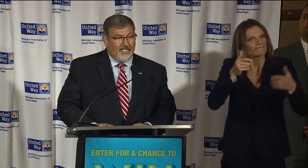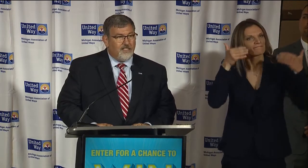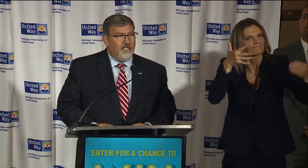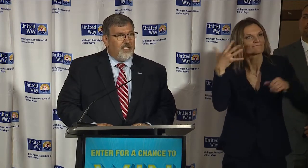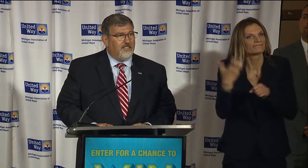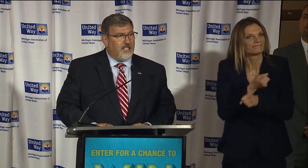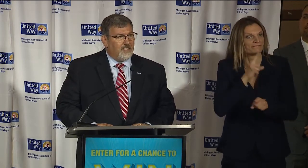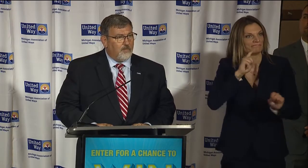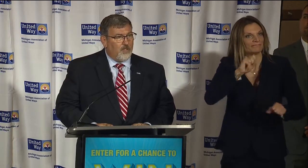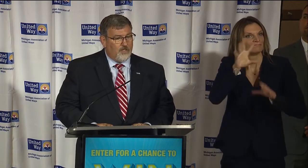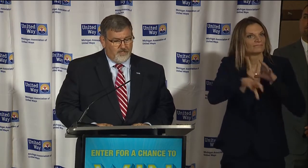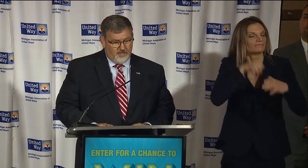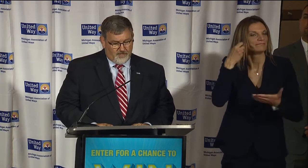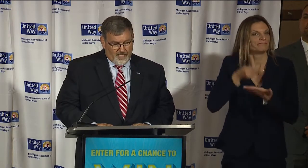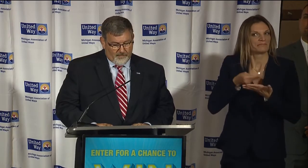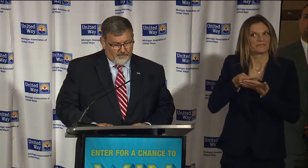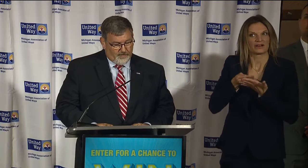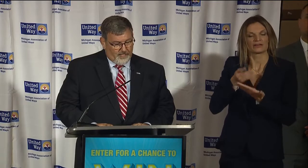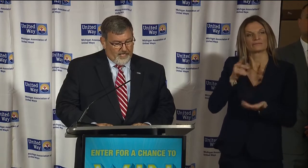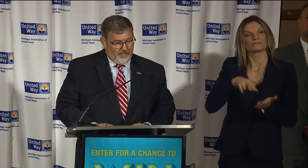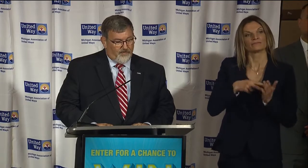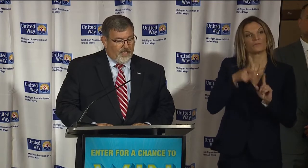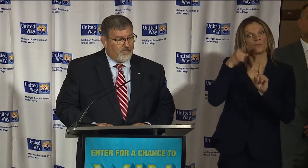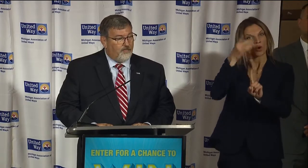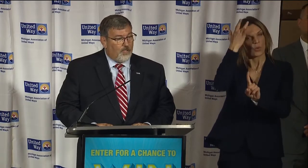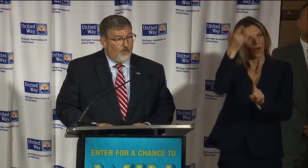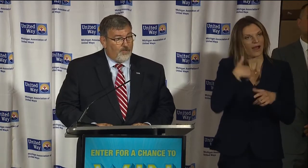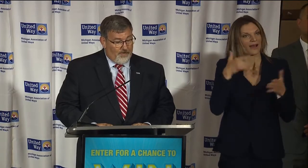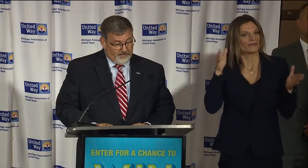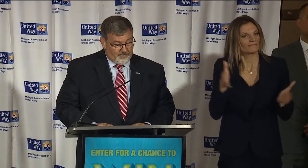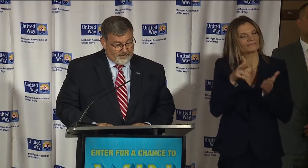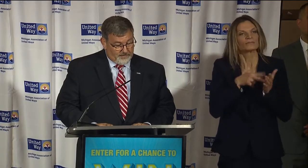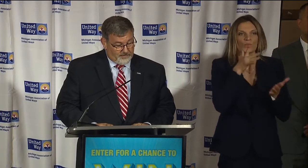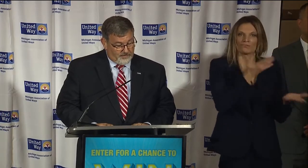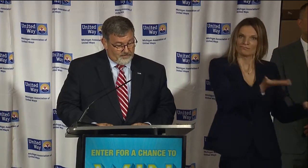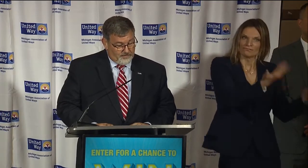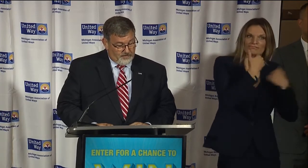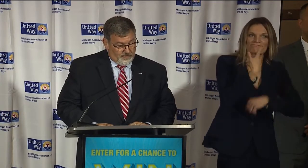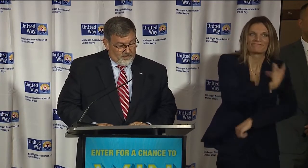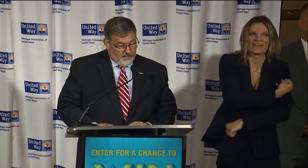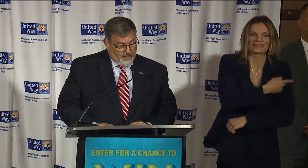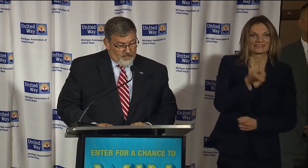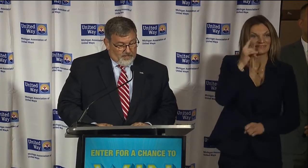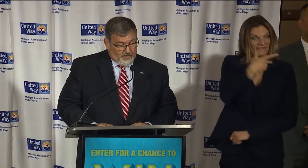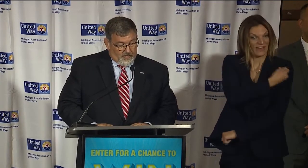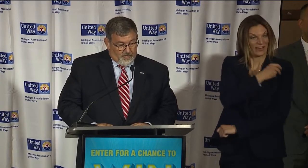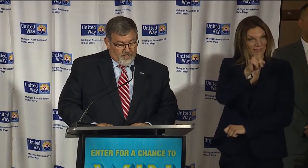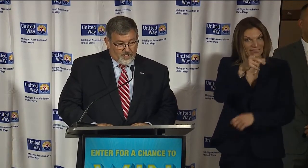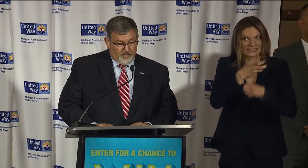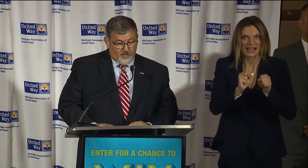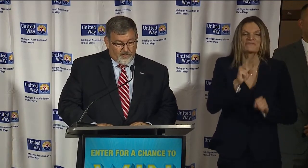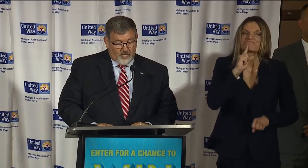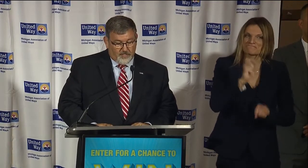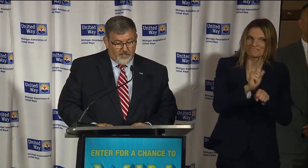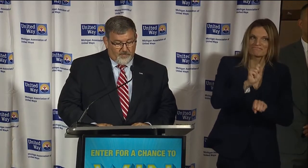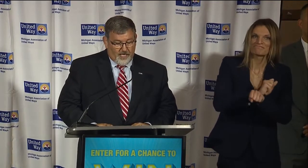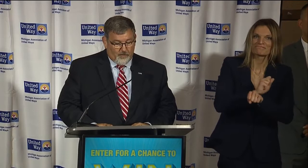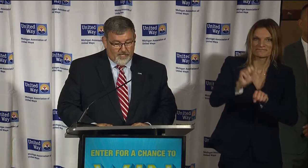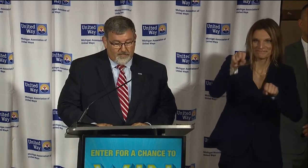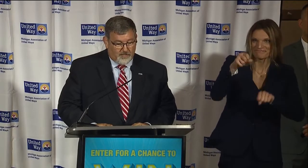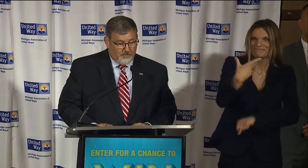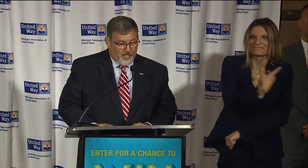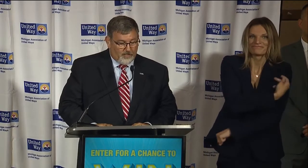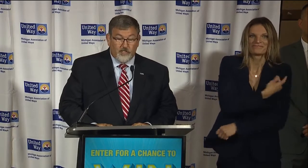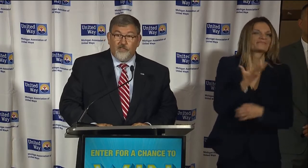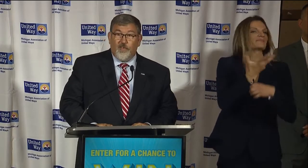of easily accessible, safe, and effective COVID vaccines. The Michigan Association of United